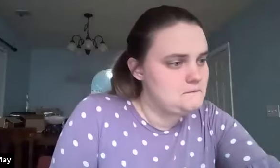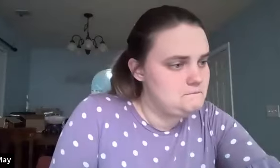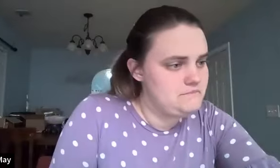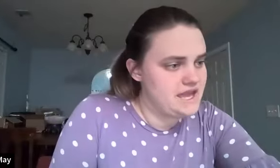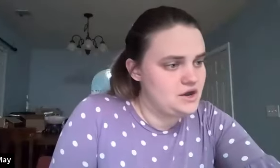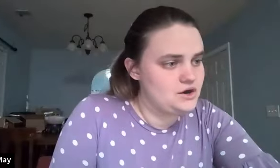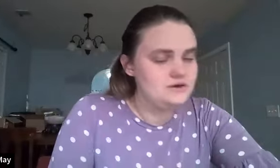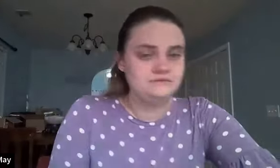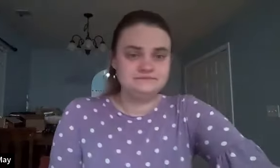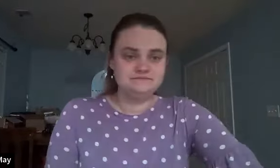Bear.